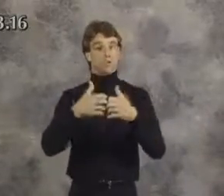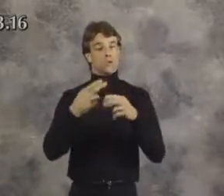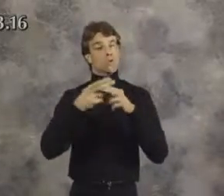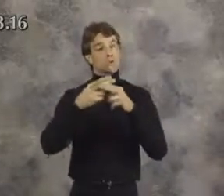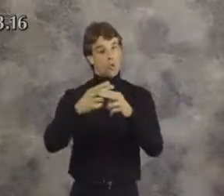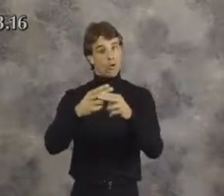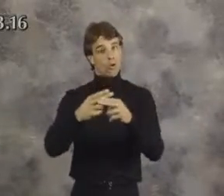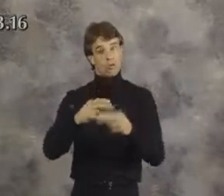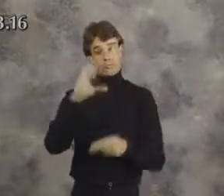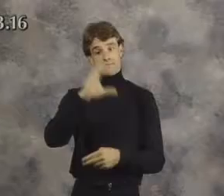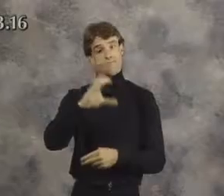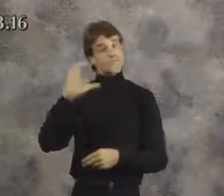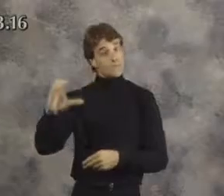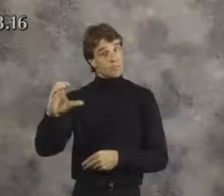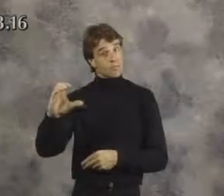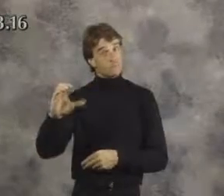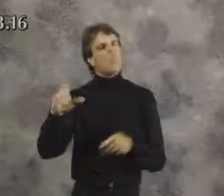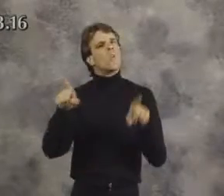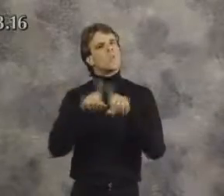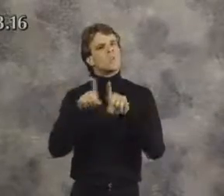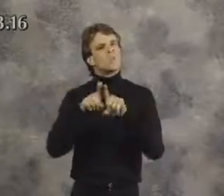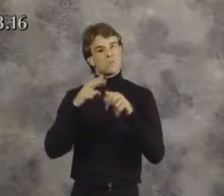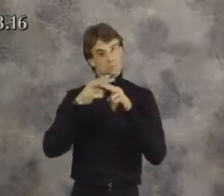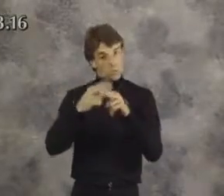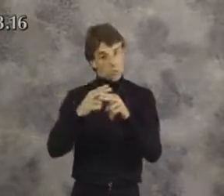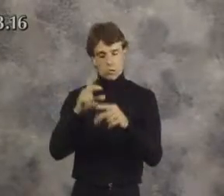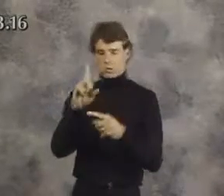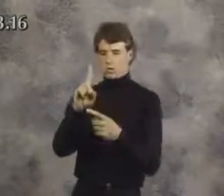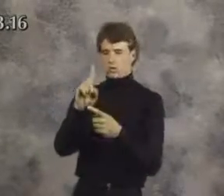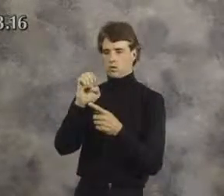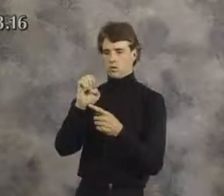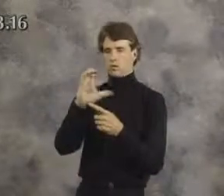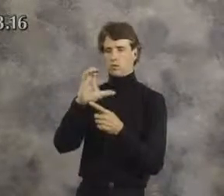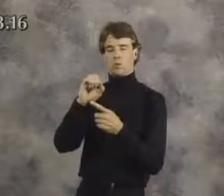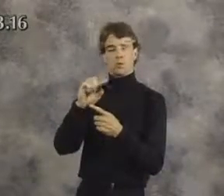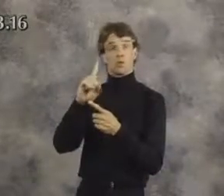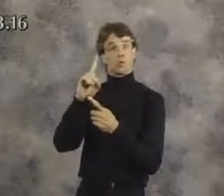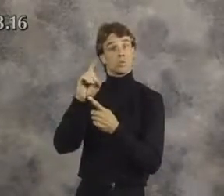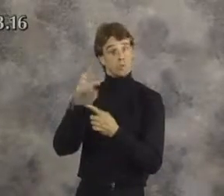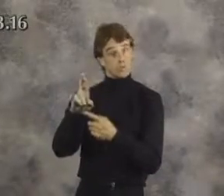Some deaf people have a special device called a TV decoder.